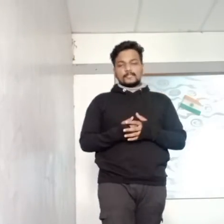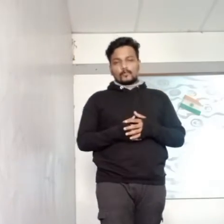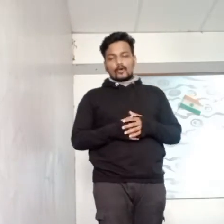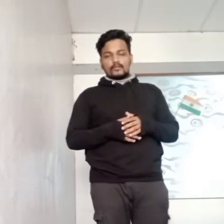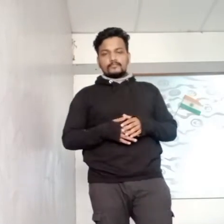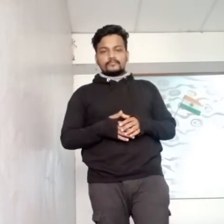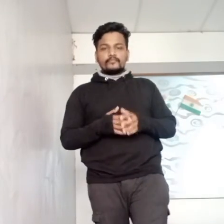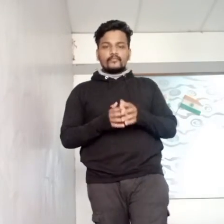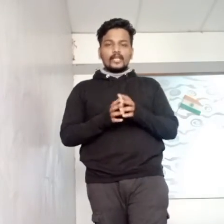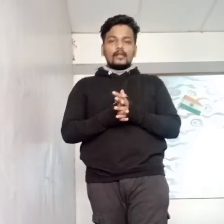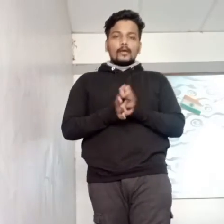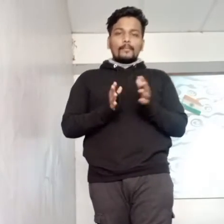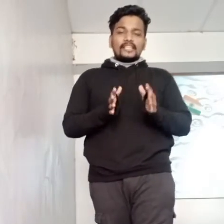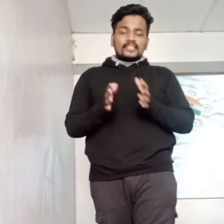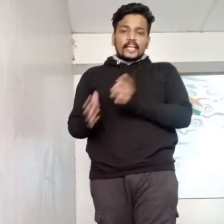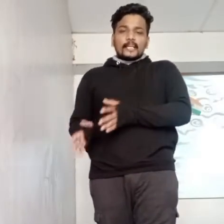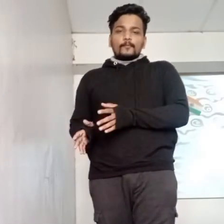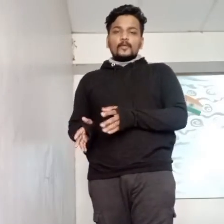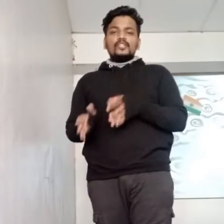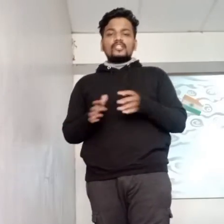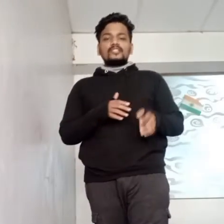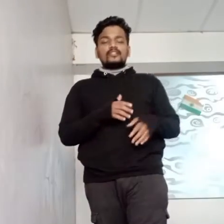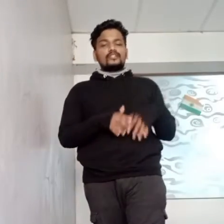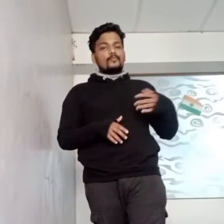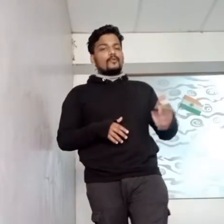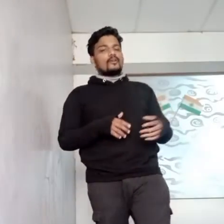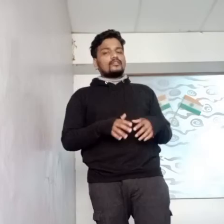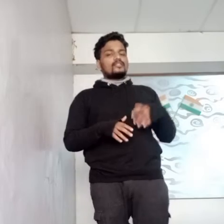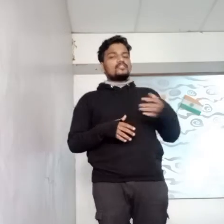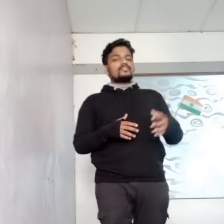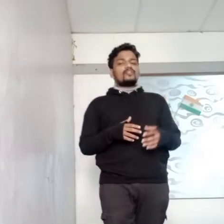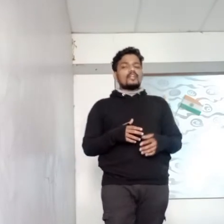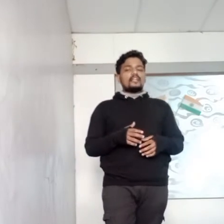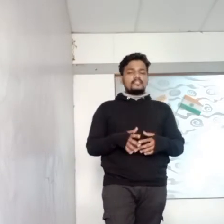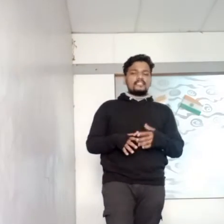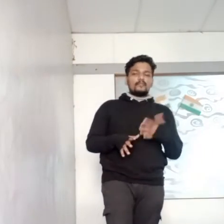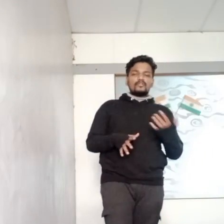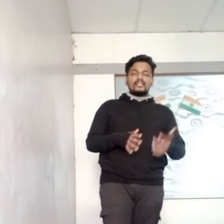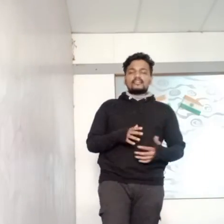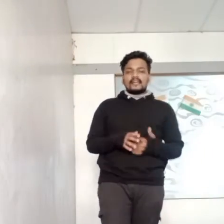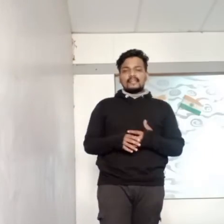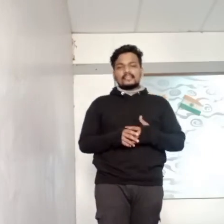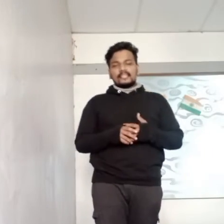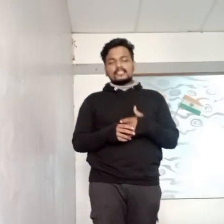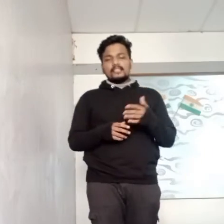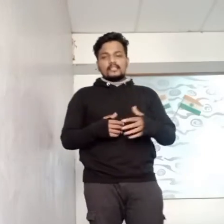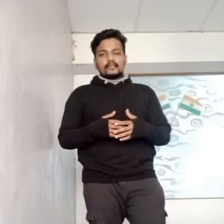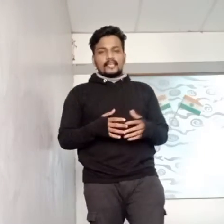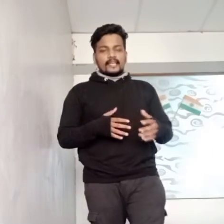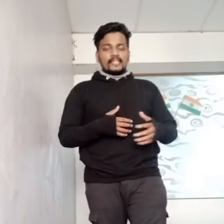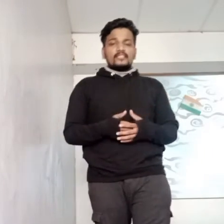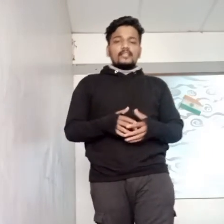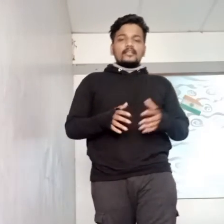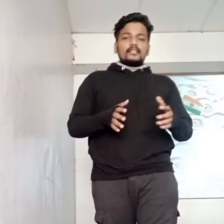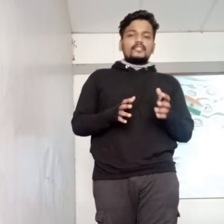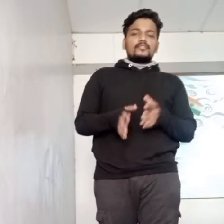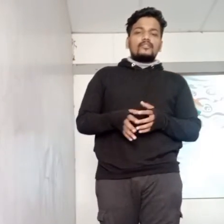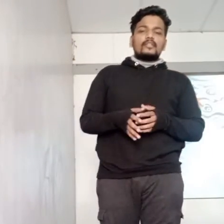block. But thread pool does not support or does not understand about that try catch. It does not